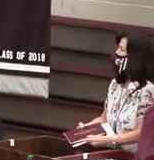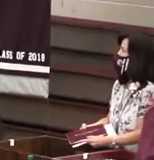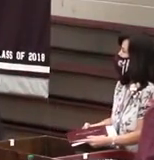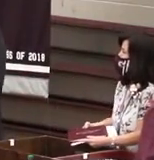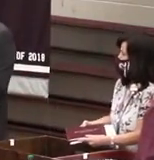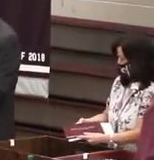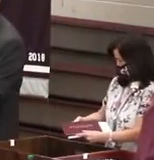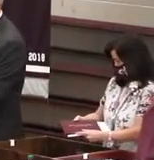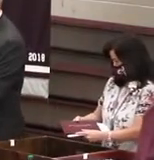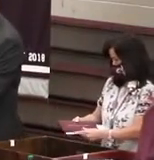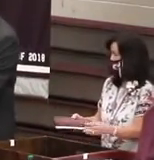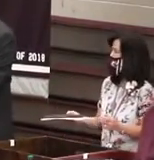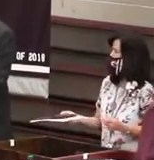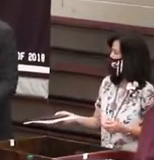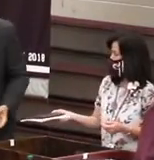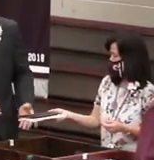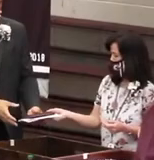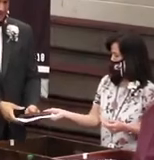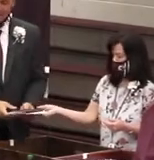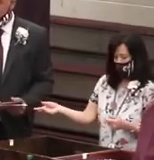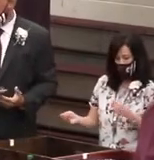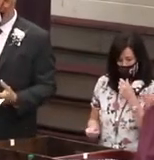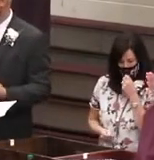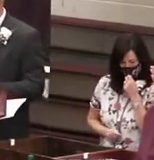Jocelyn Anika Carrasquillo.